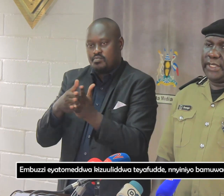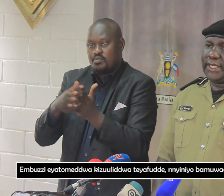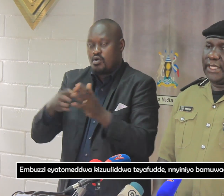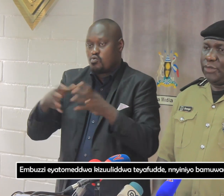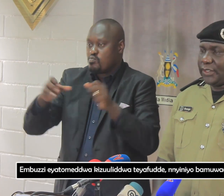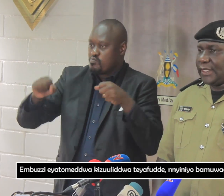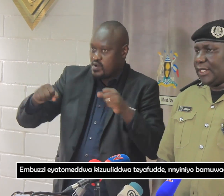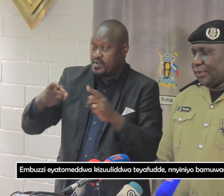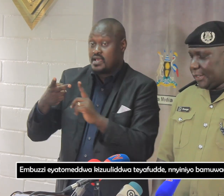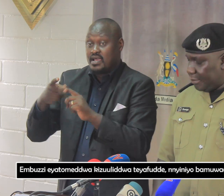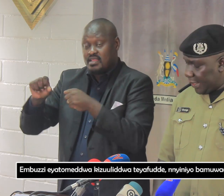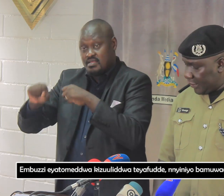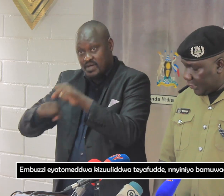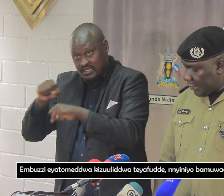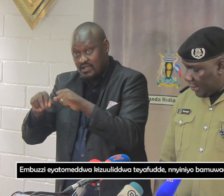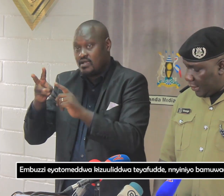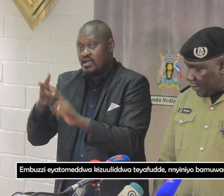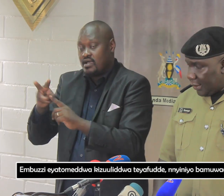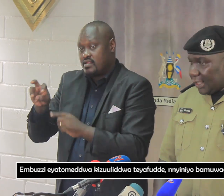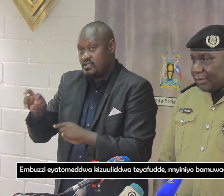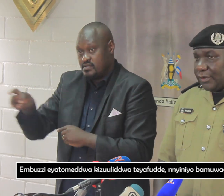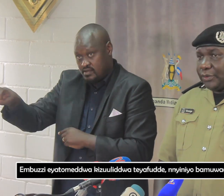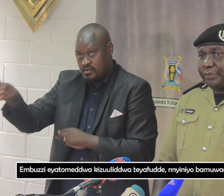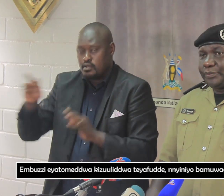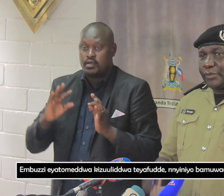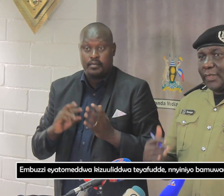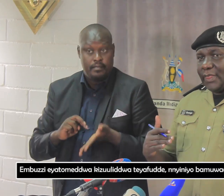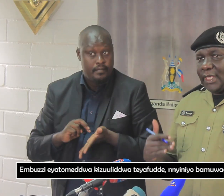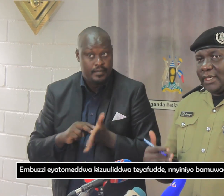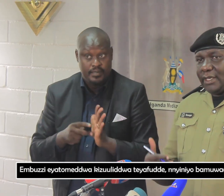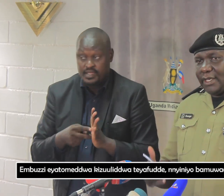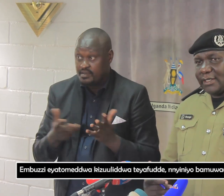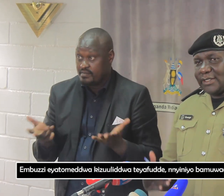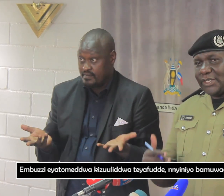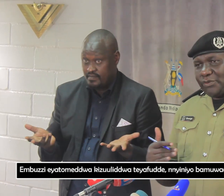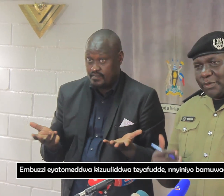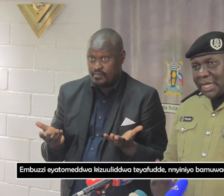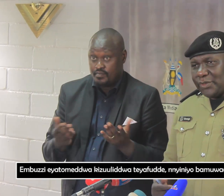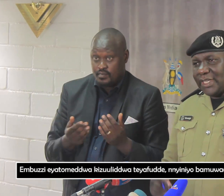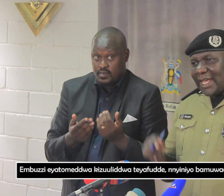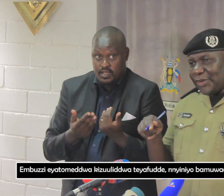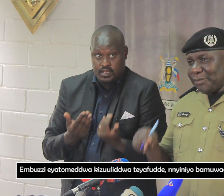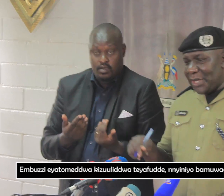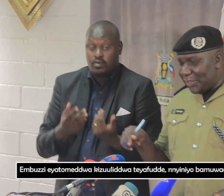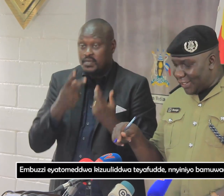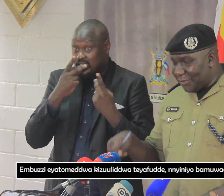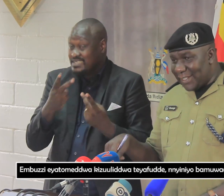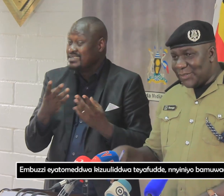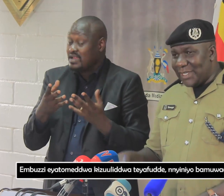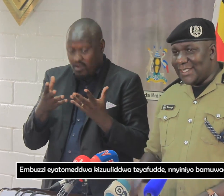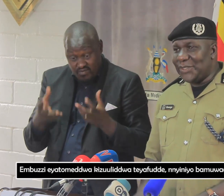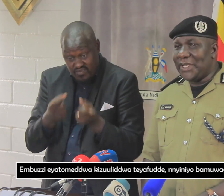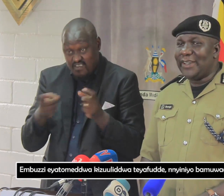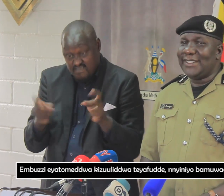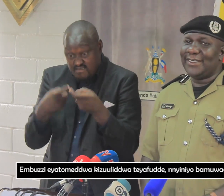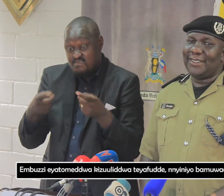border borders and motorcycles and bicycles. Therefore, the exercise of impounding and re-impounding even these